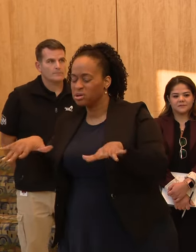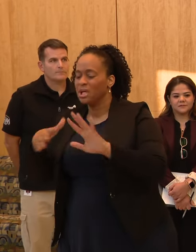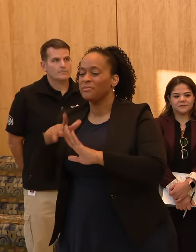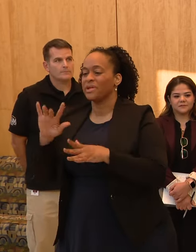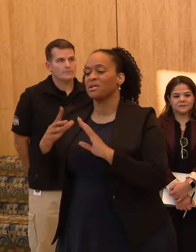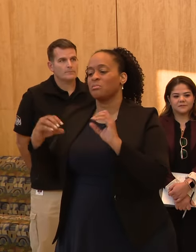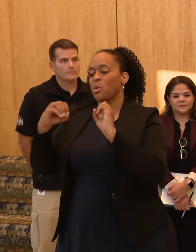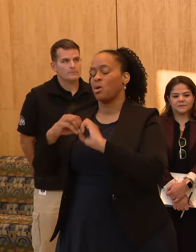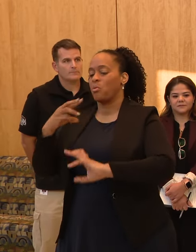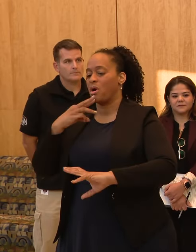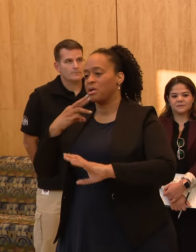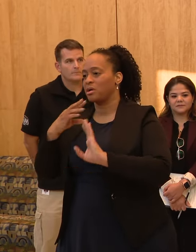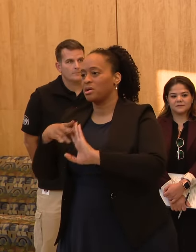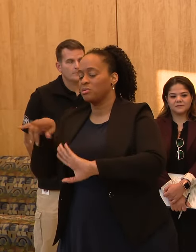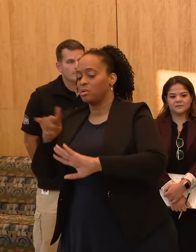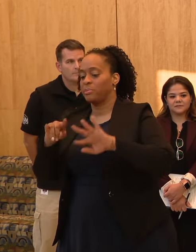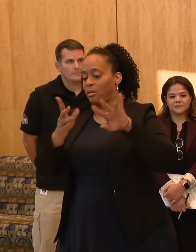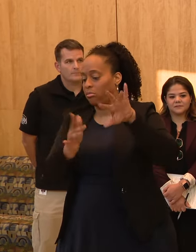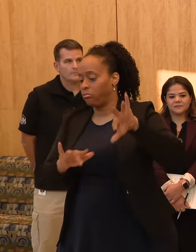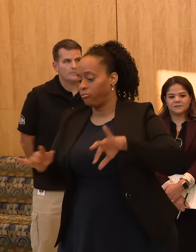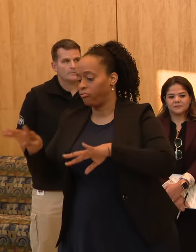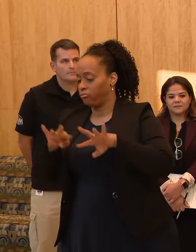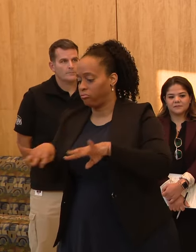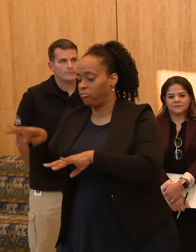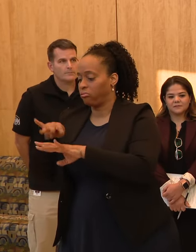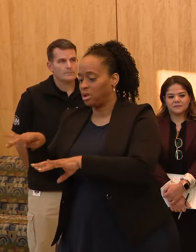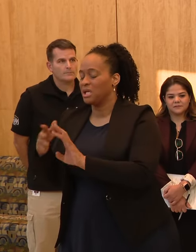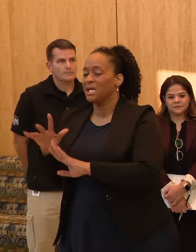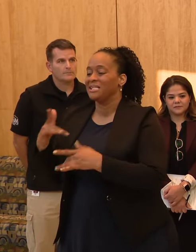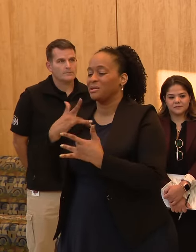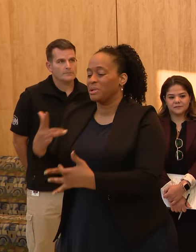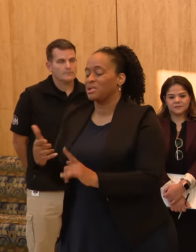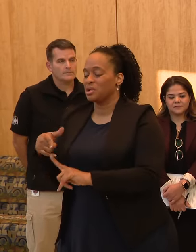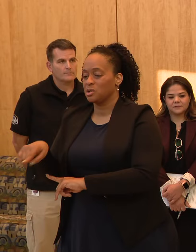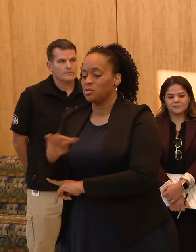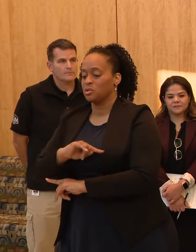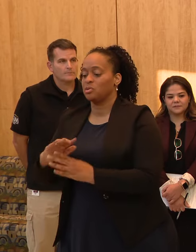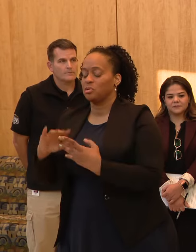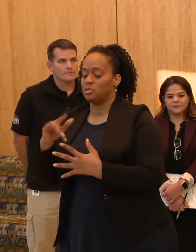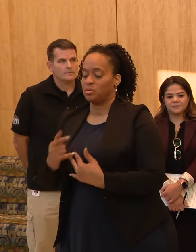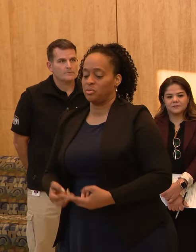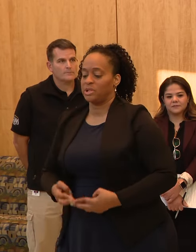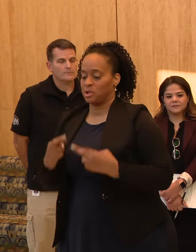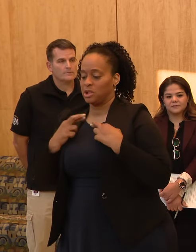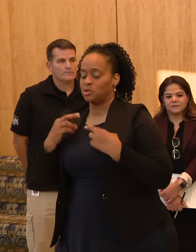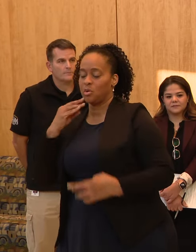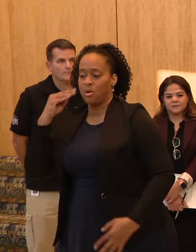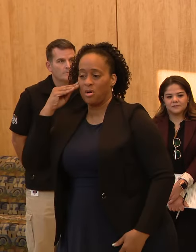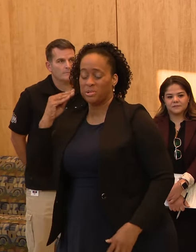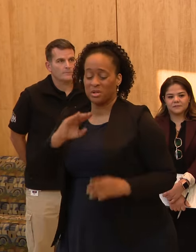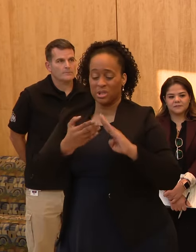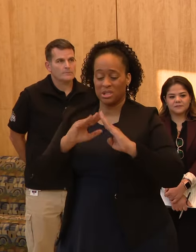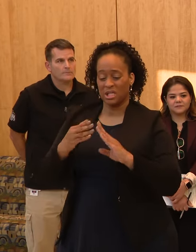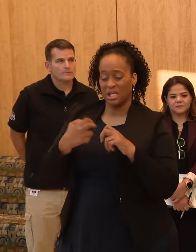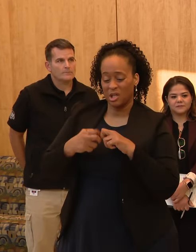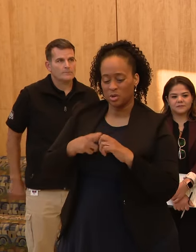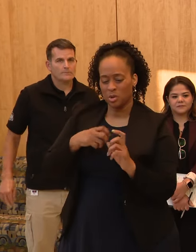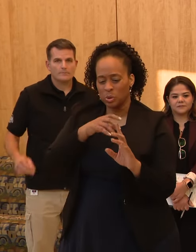start to be taken across the system, typically to residential homes. And then where we have city issues, we'll